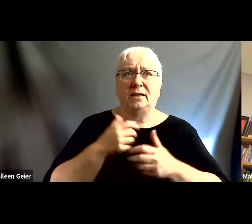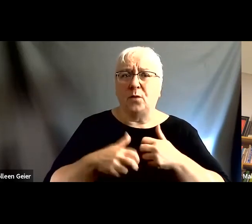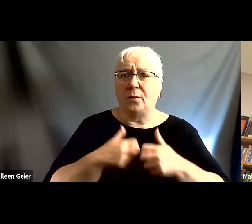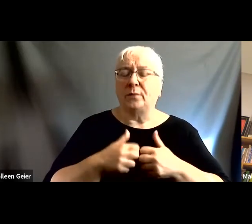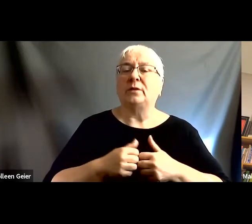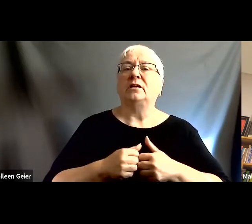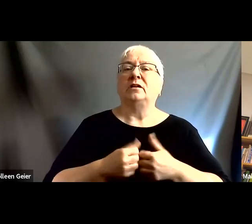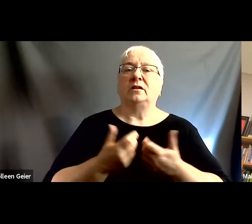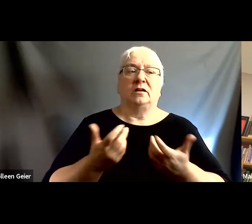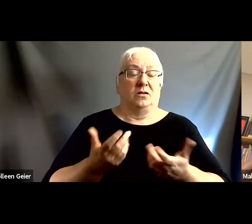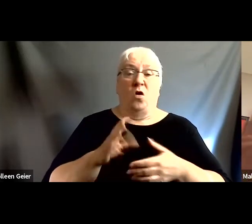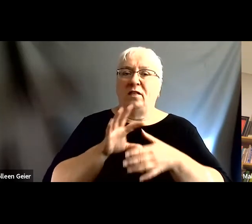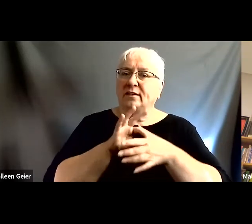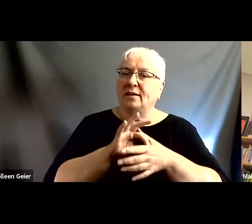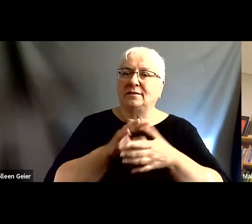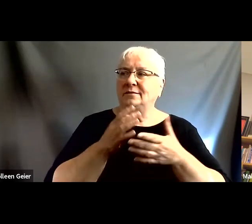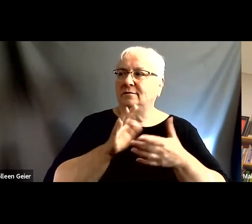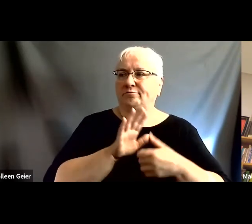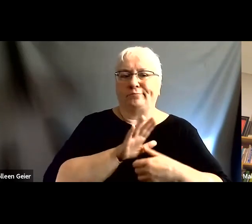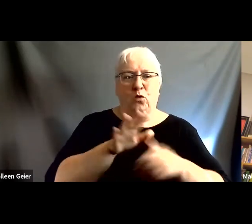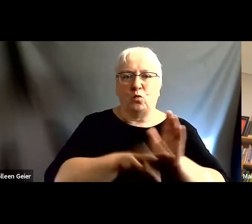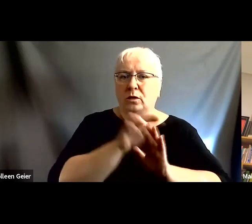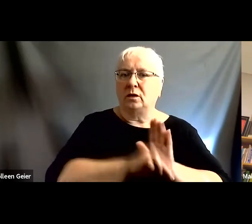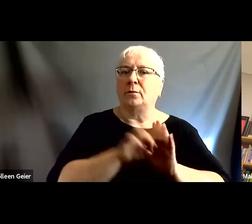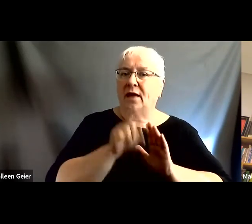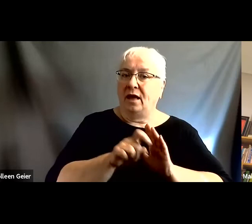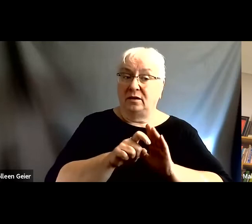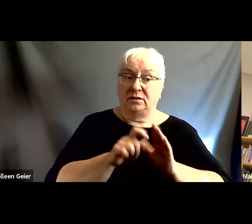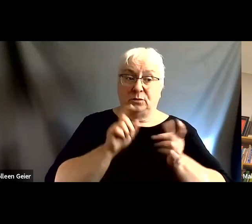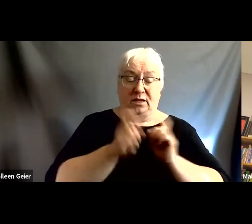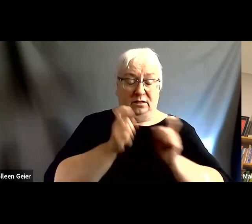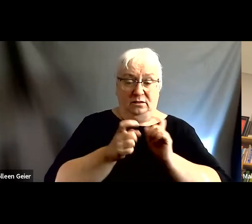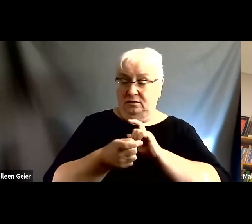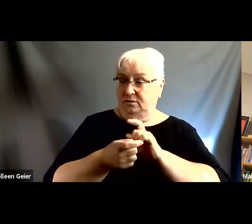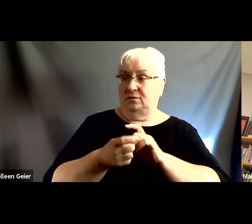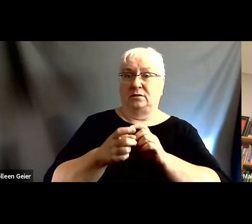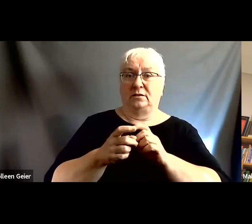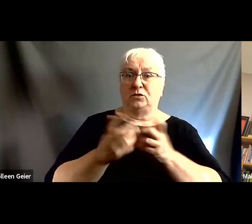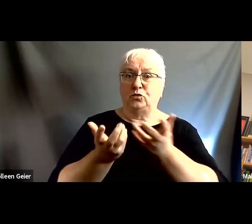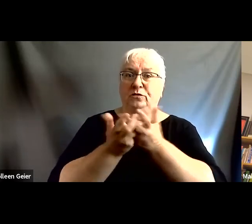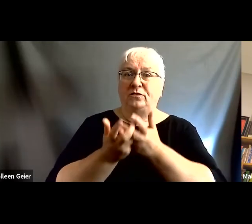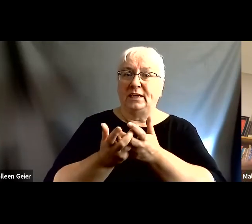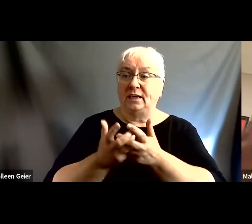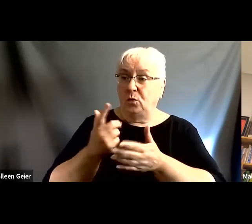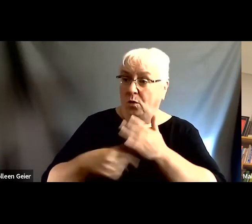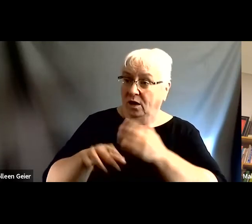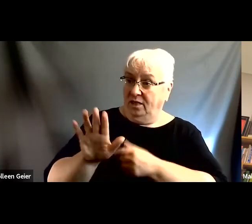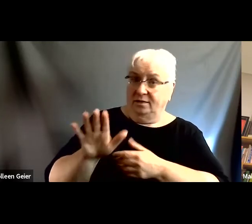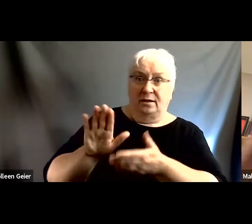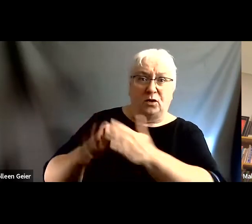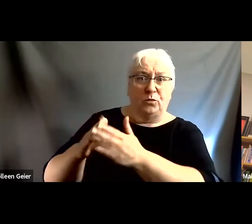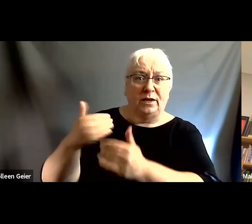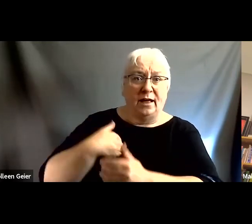content which may be there, collaborations which have come up. There's some of the things which are very, very positive is that the